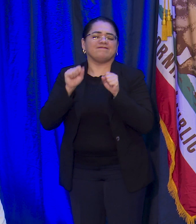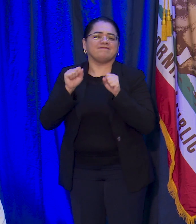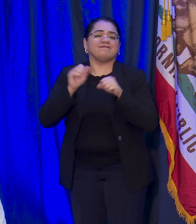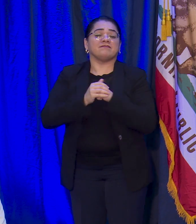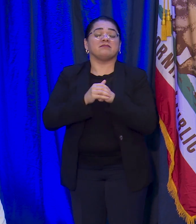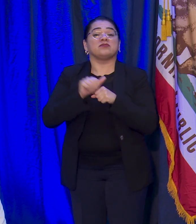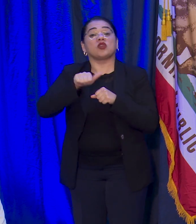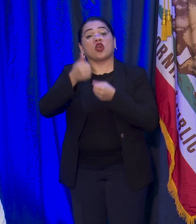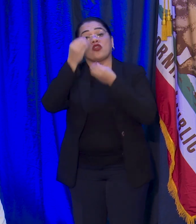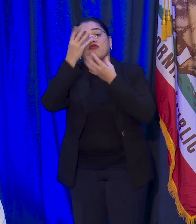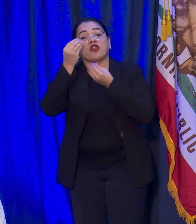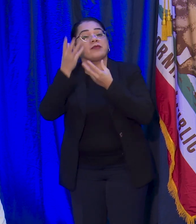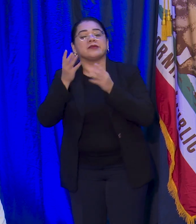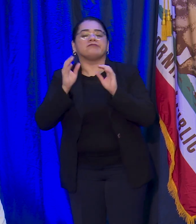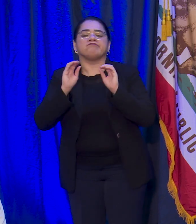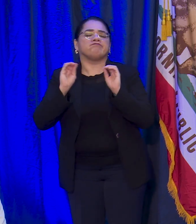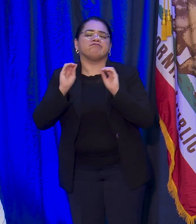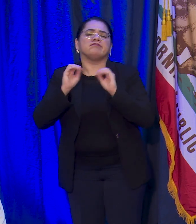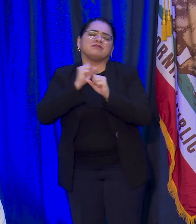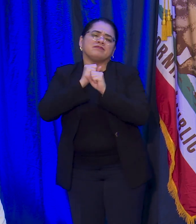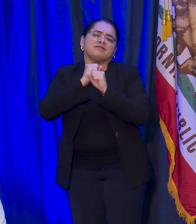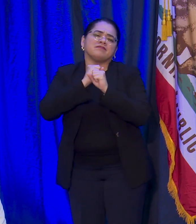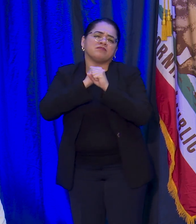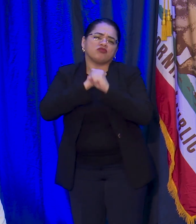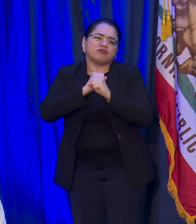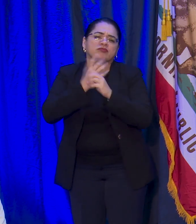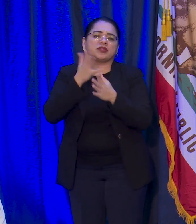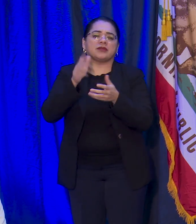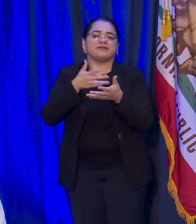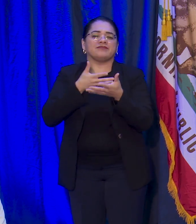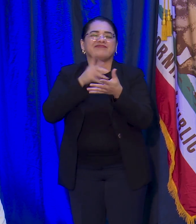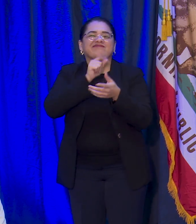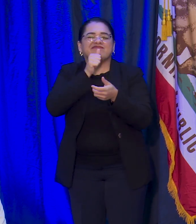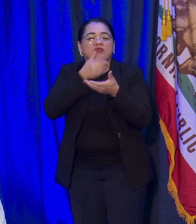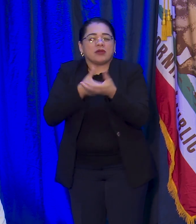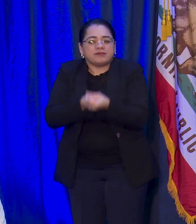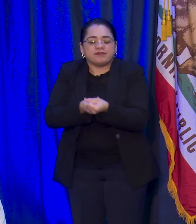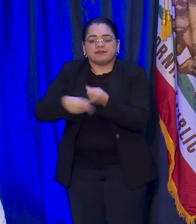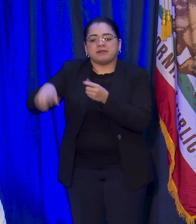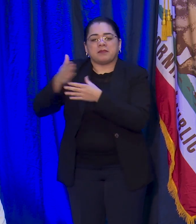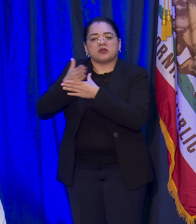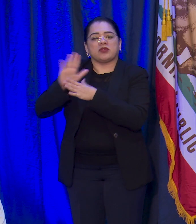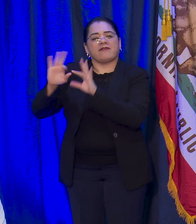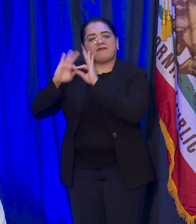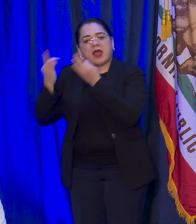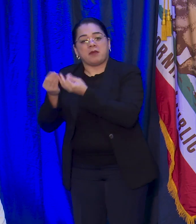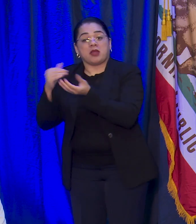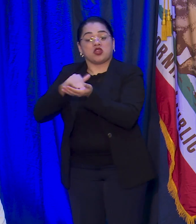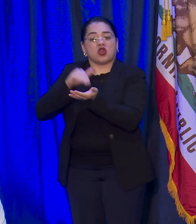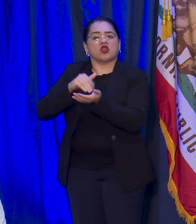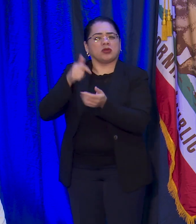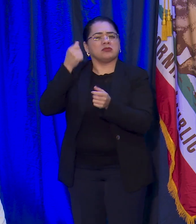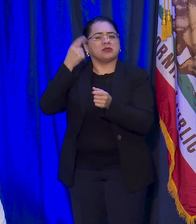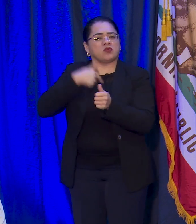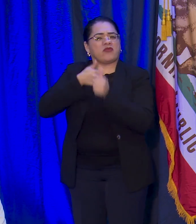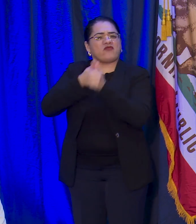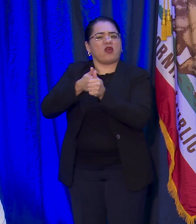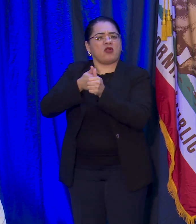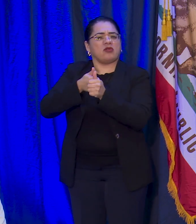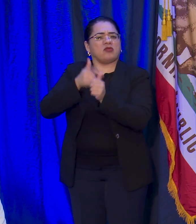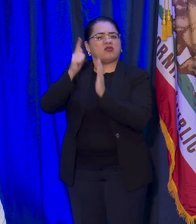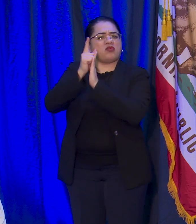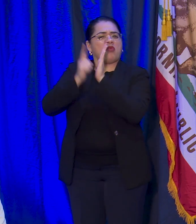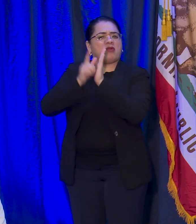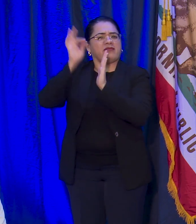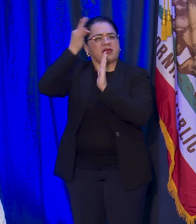this time just to protect confidentiality for the family and really because it's the law as well as what we can release and